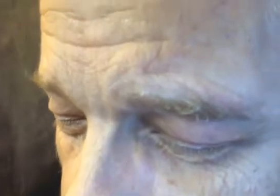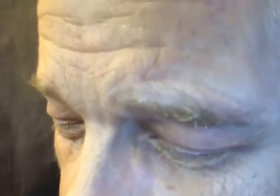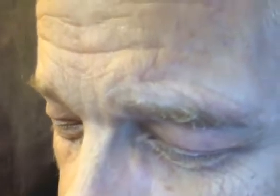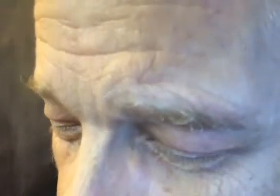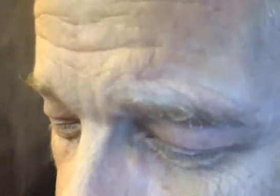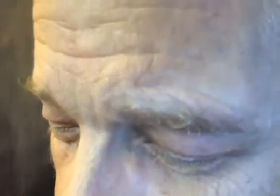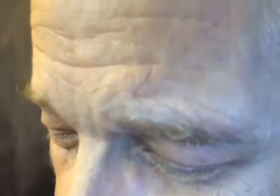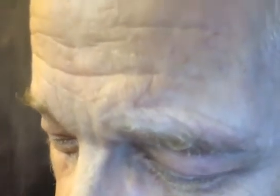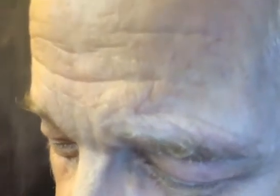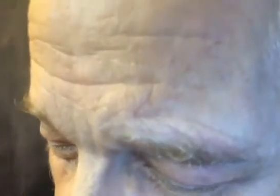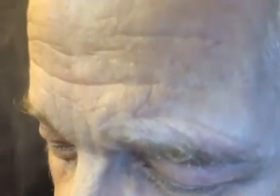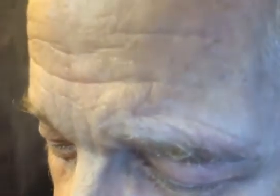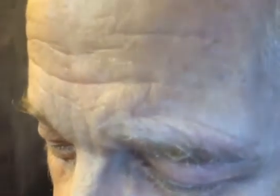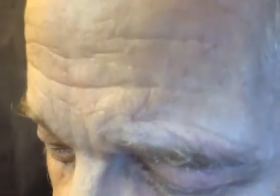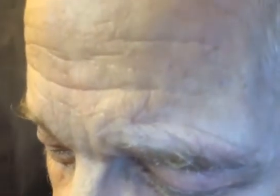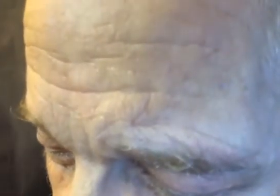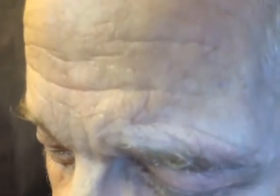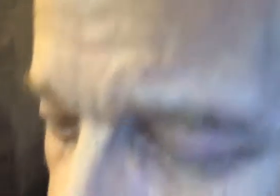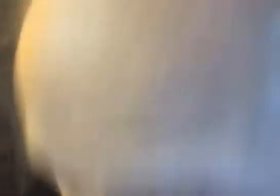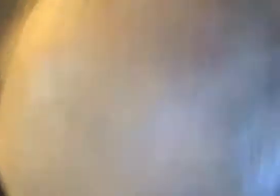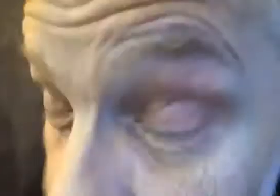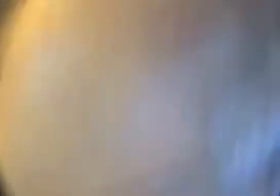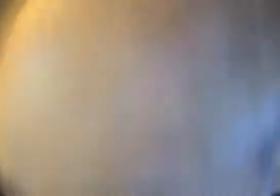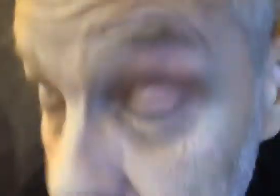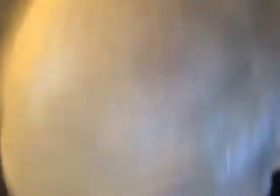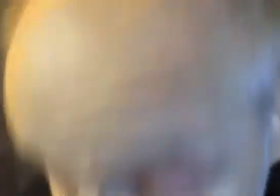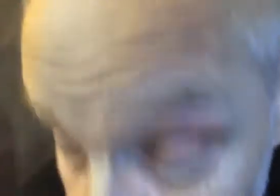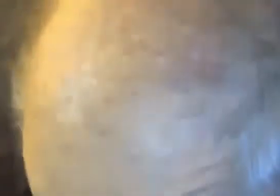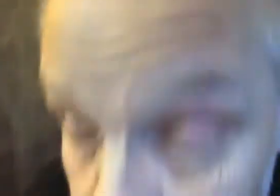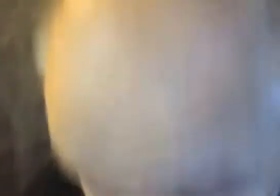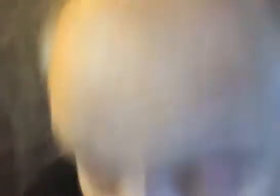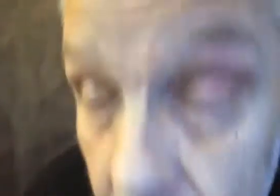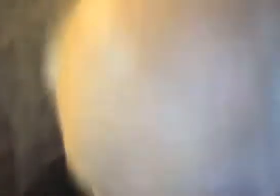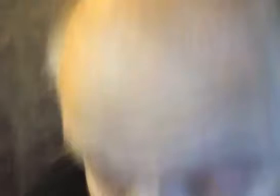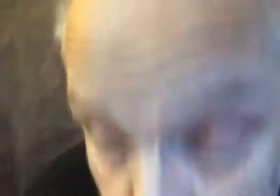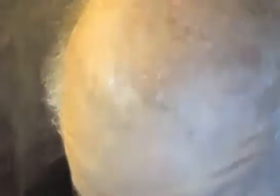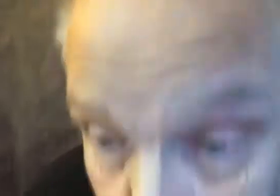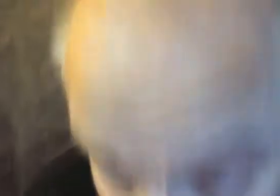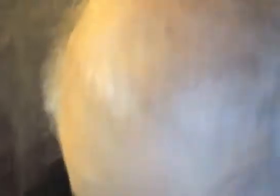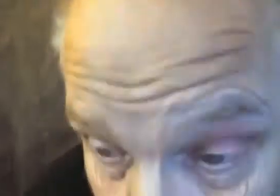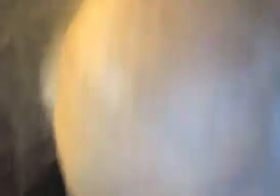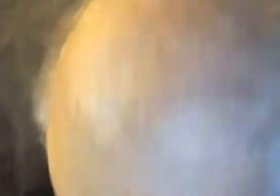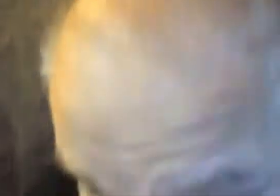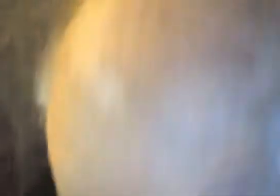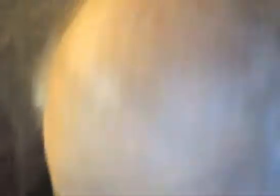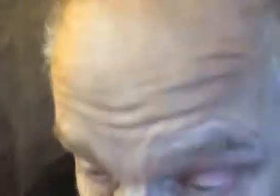but like first, second, third, fourth, I think you went up to like 15th maybe. I lost track after